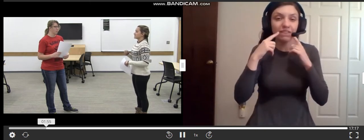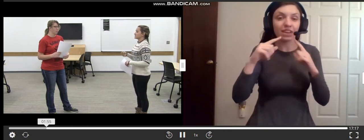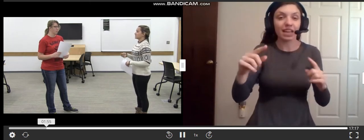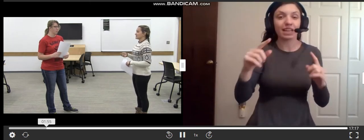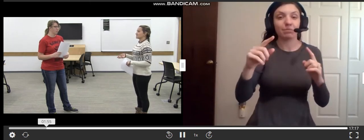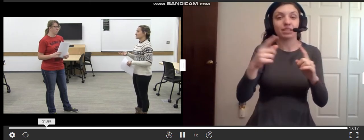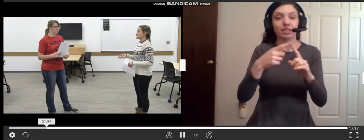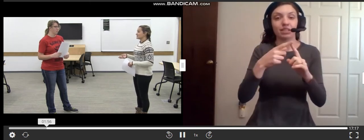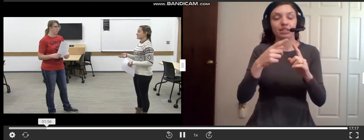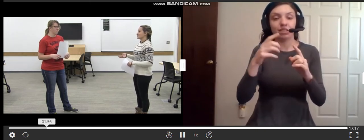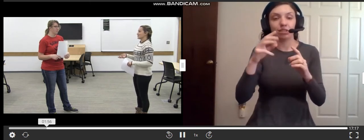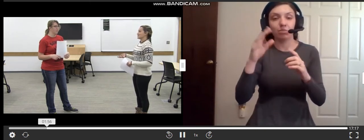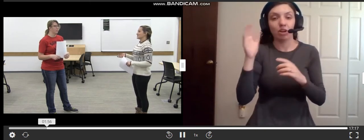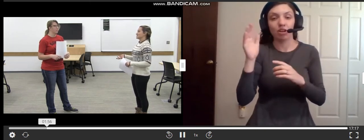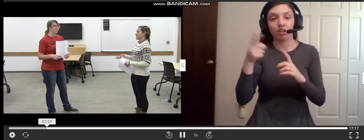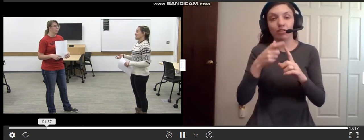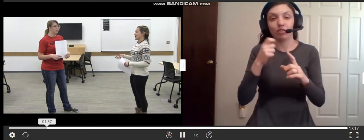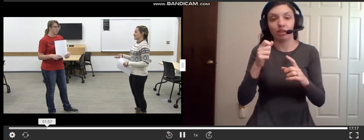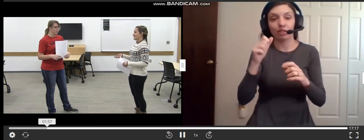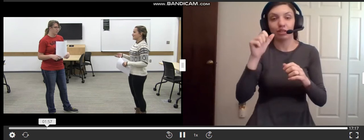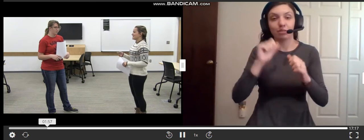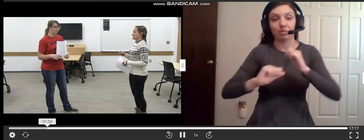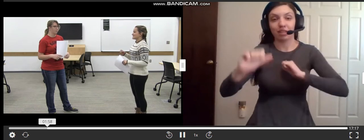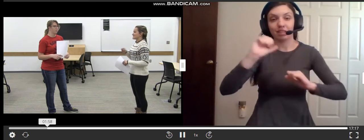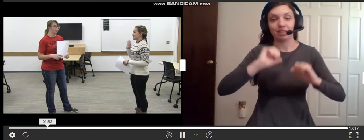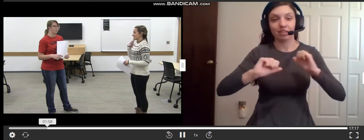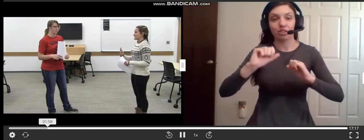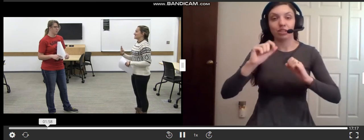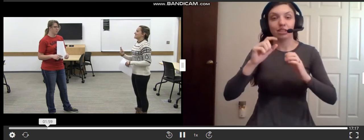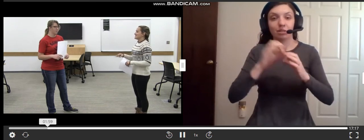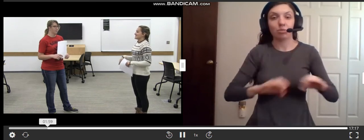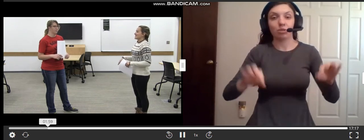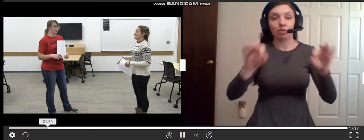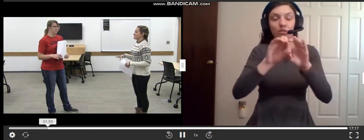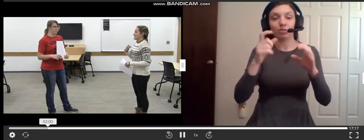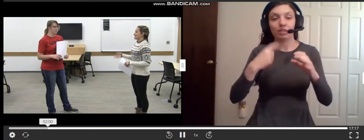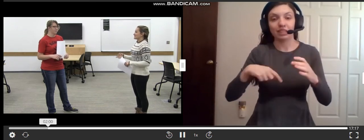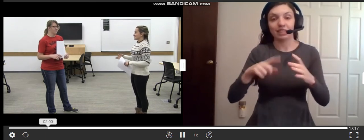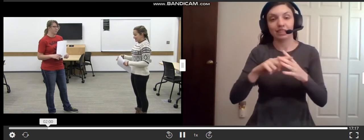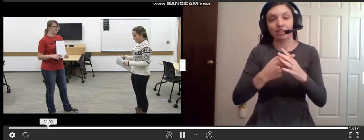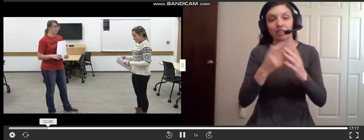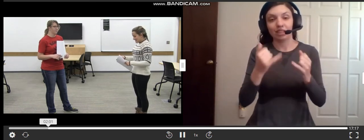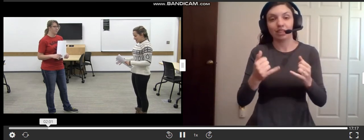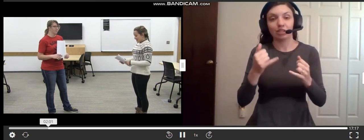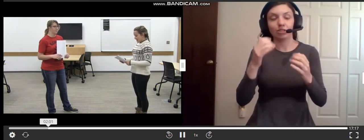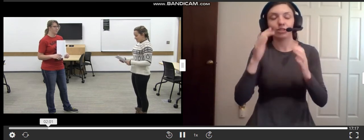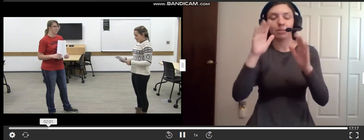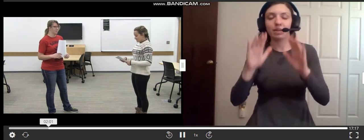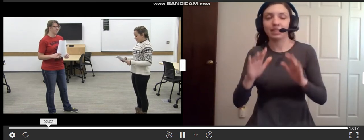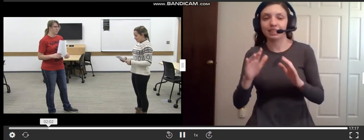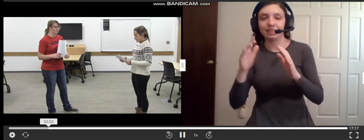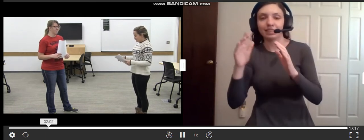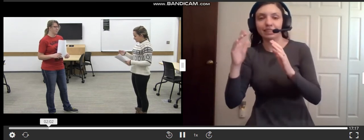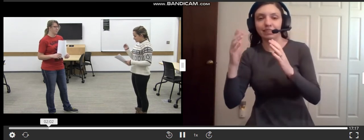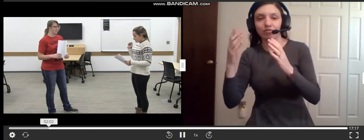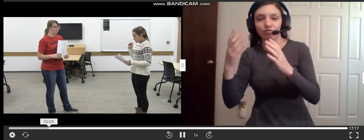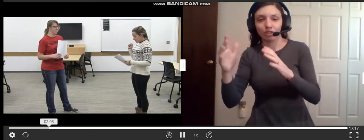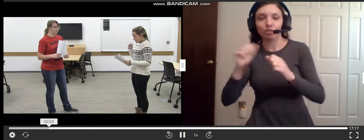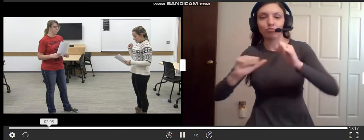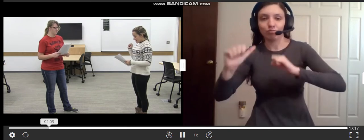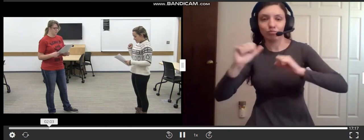monologues in the play, so it's really important that we start right now so that we can make it really great.